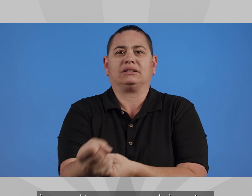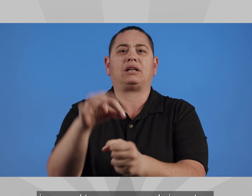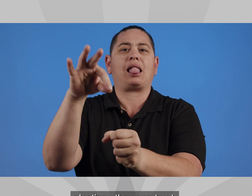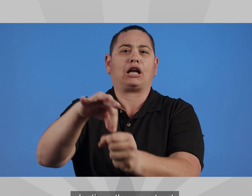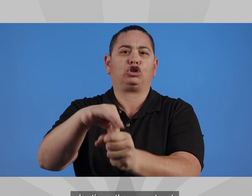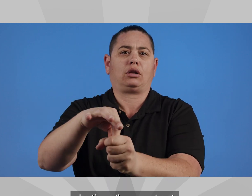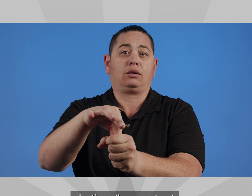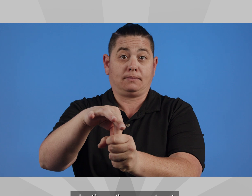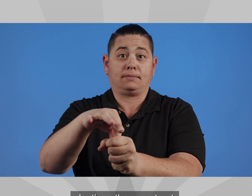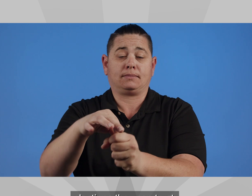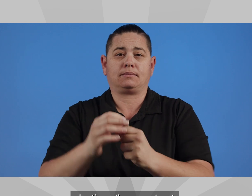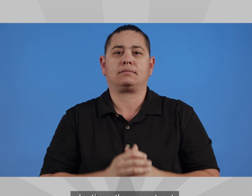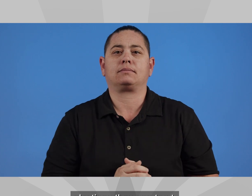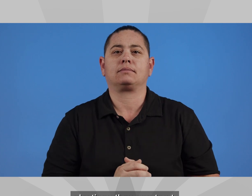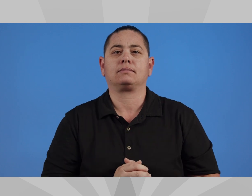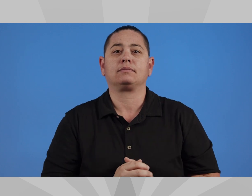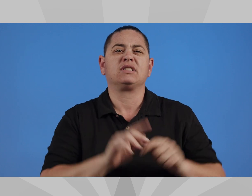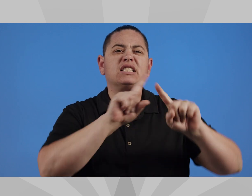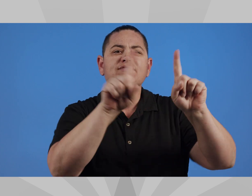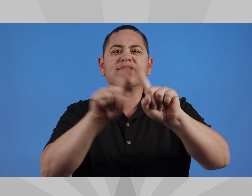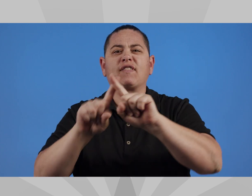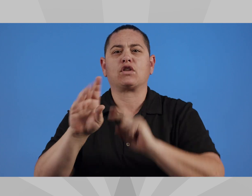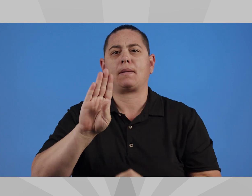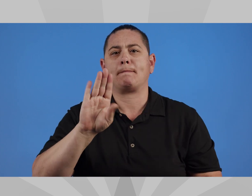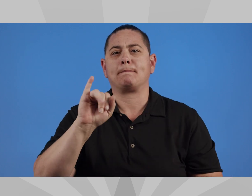give voters elections they can trust.